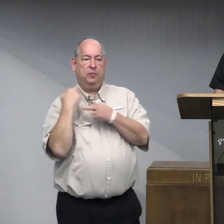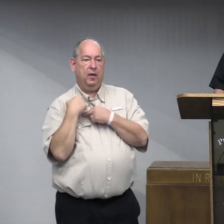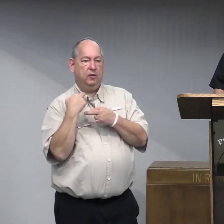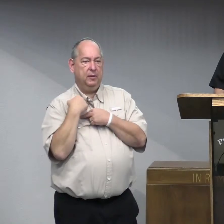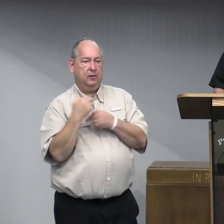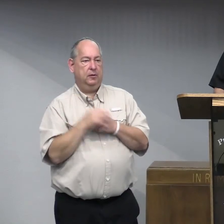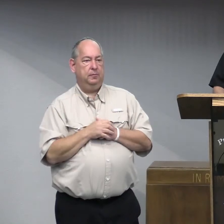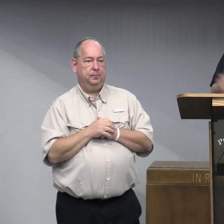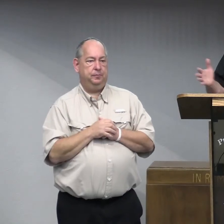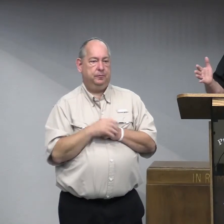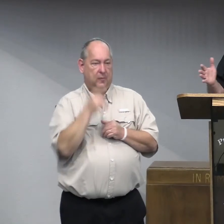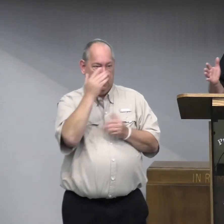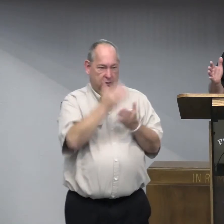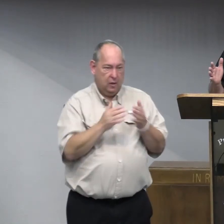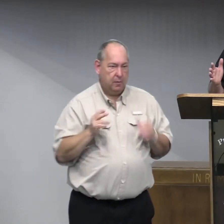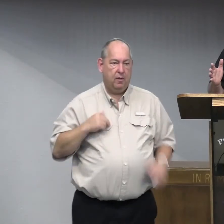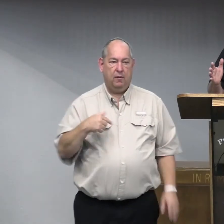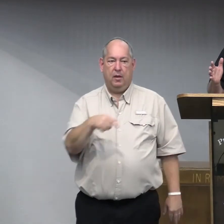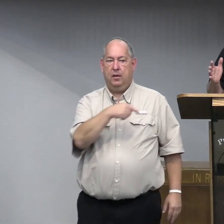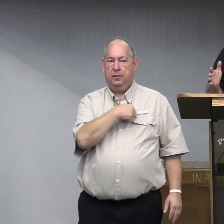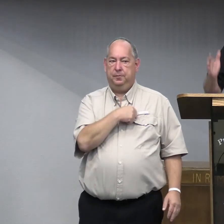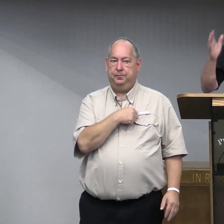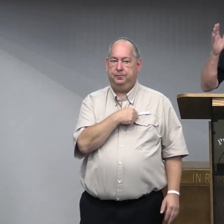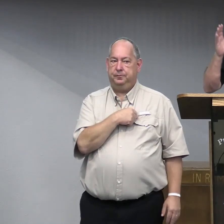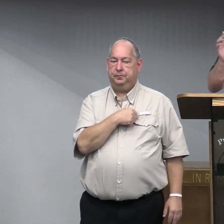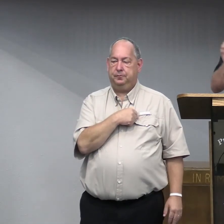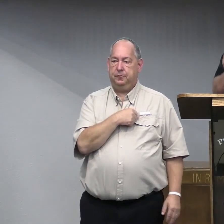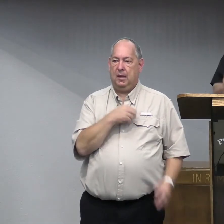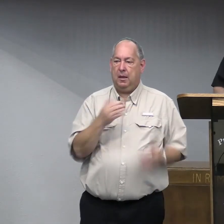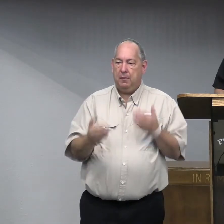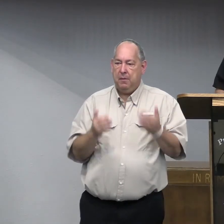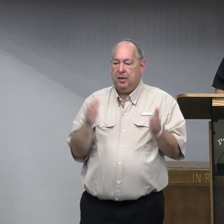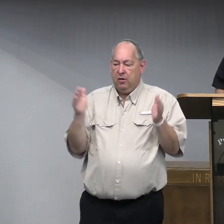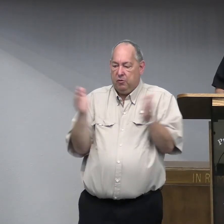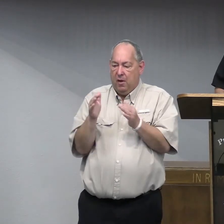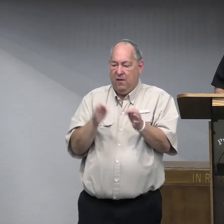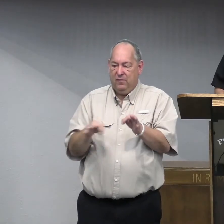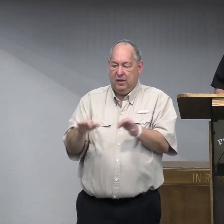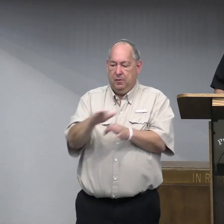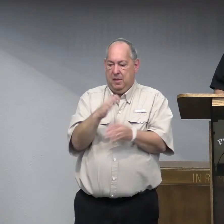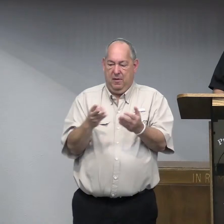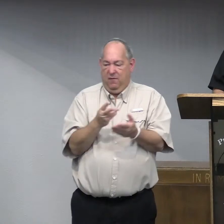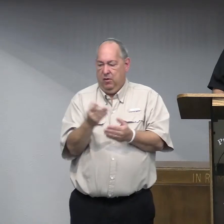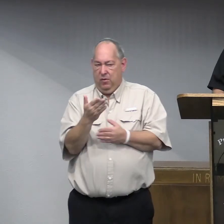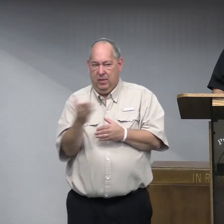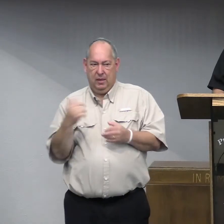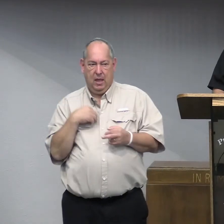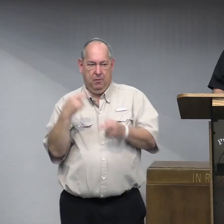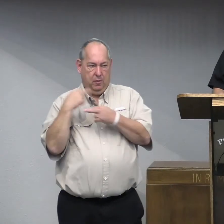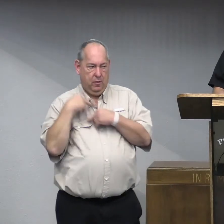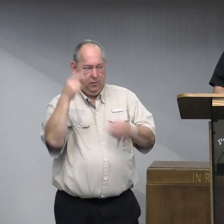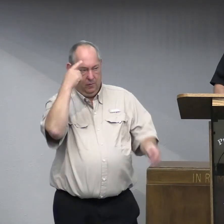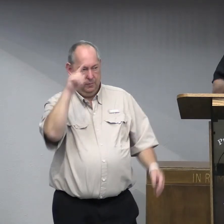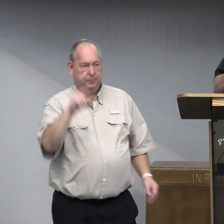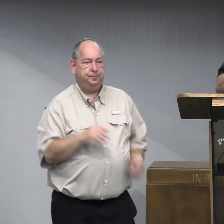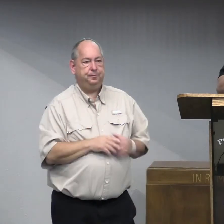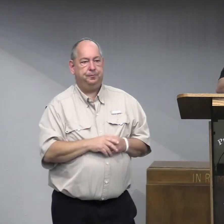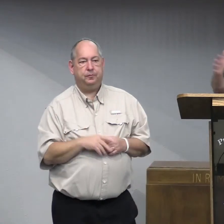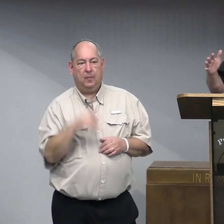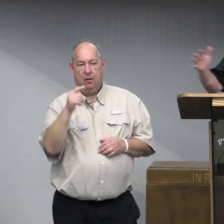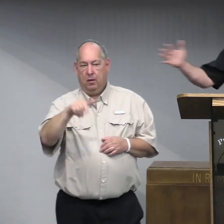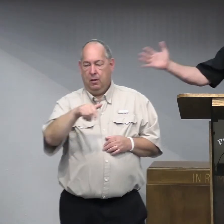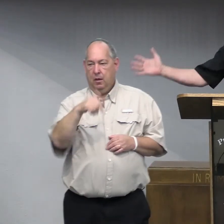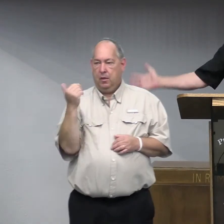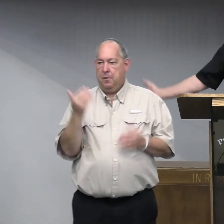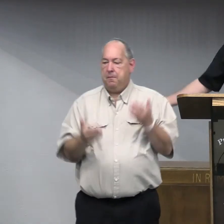responsibility. And for some of us, it may be a small field, just a few things that I'm responsible for. For